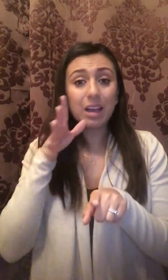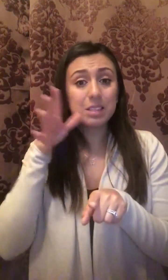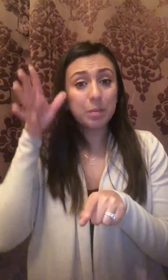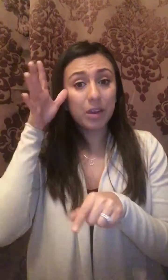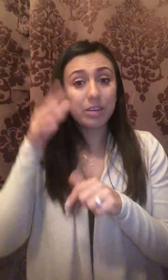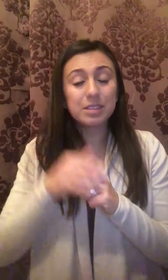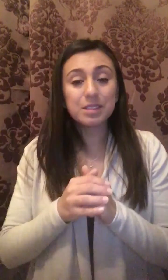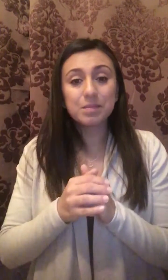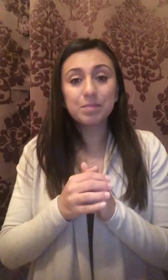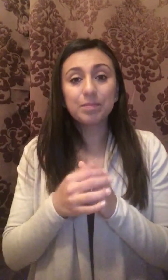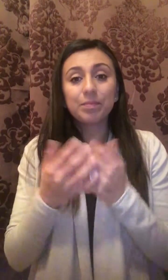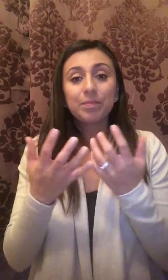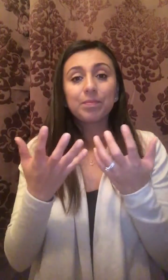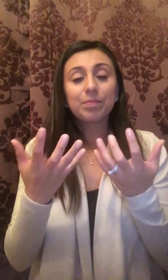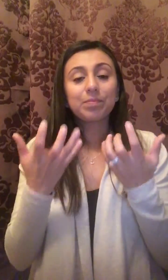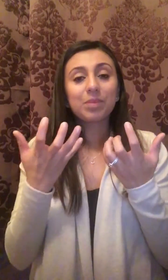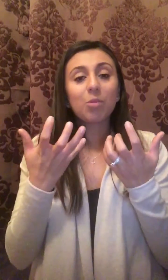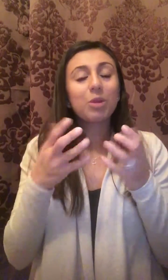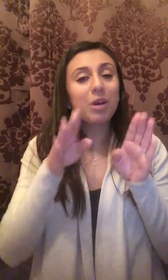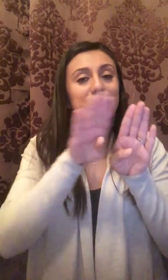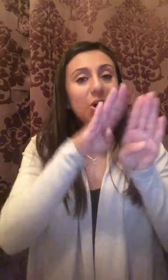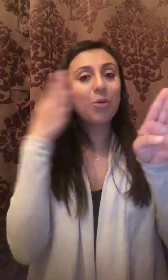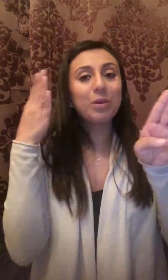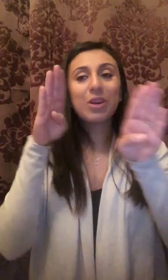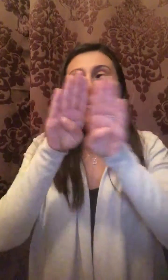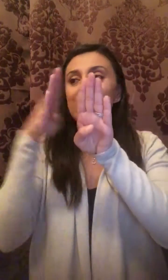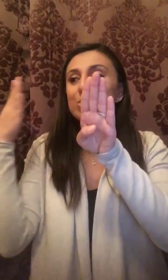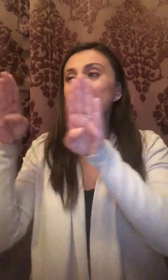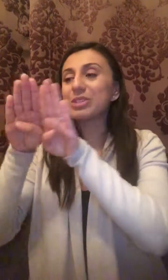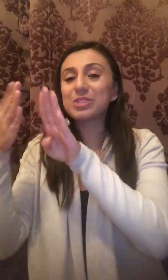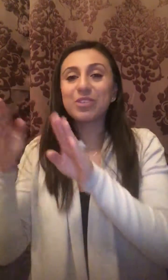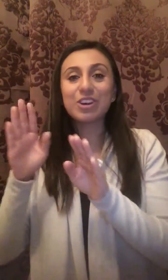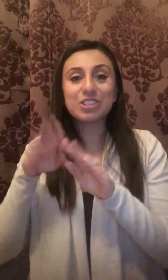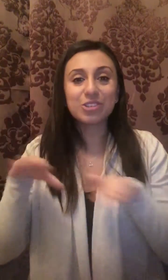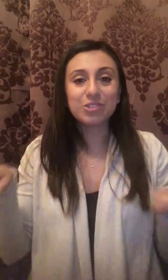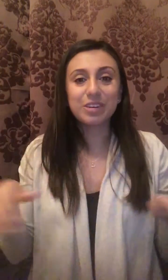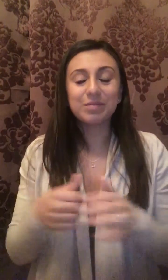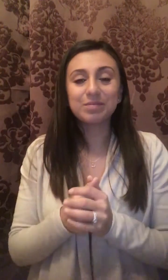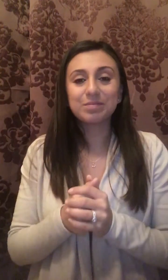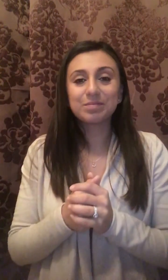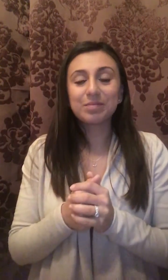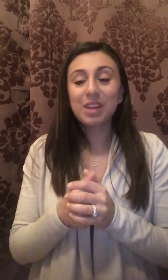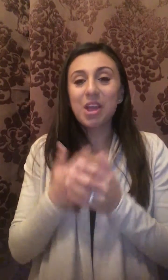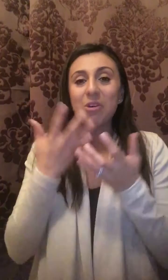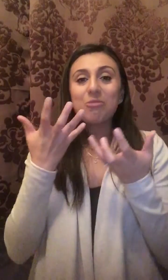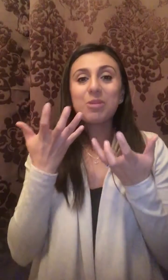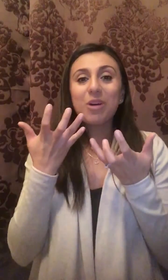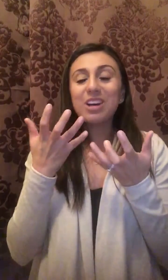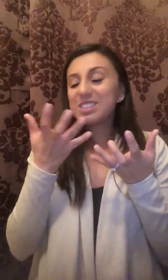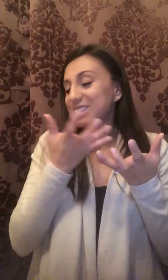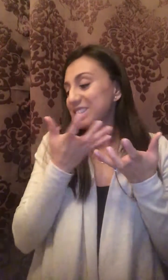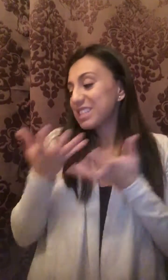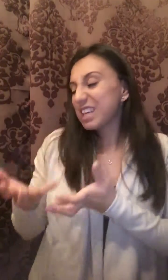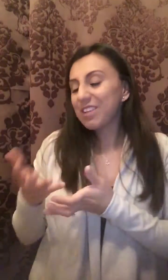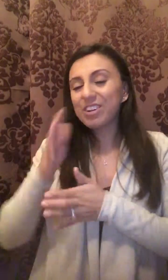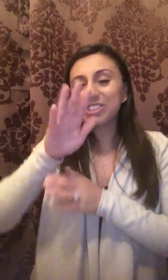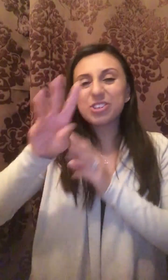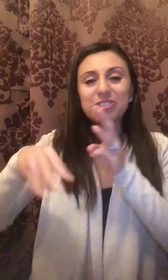As parents, we want to open all doors for our children. We want to give our children